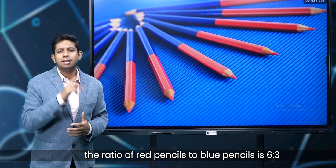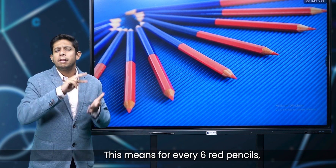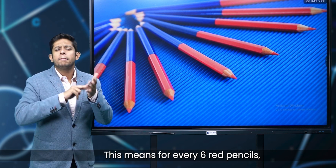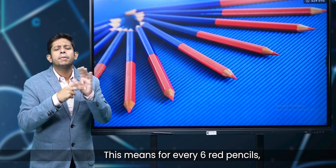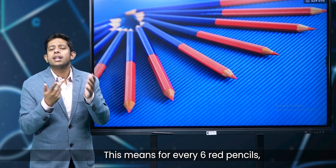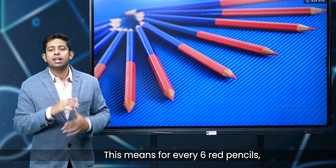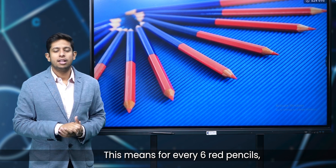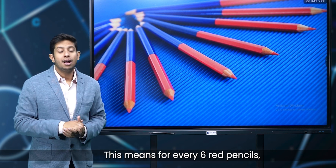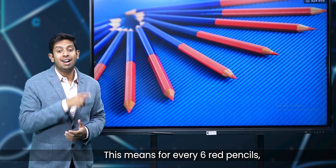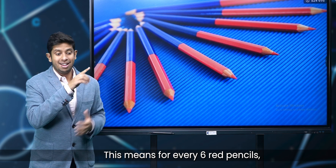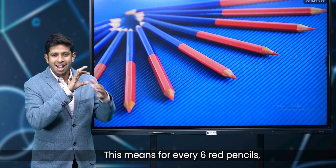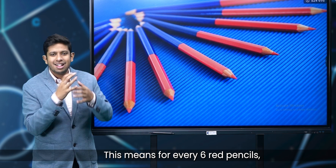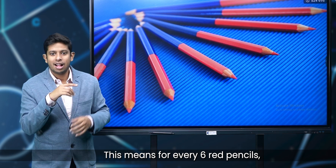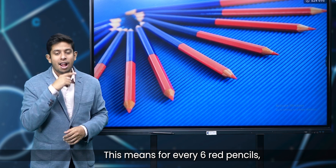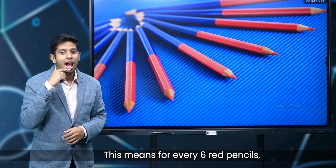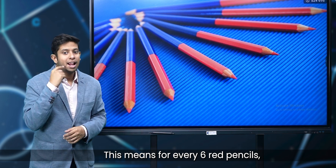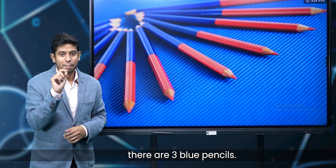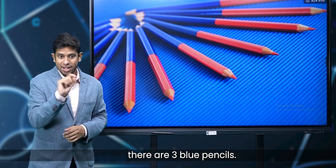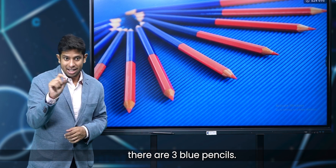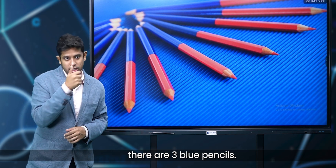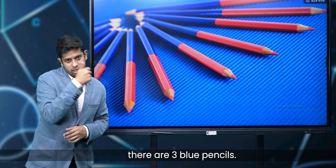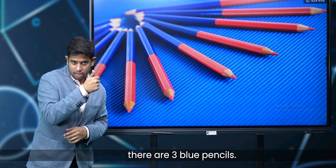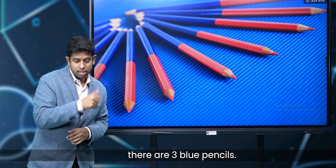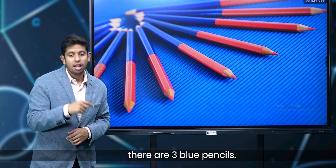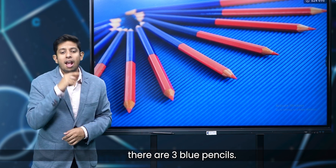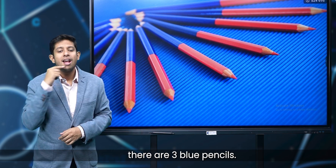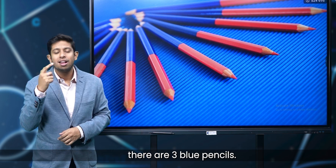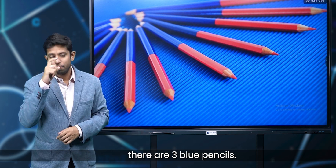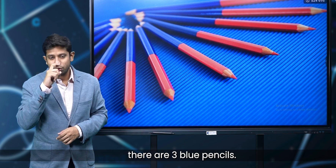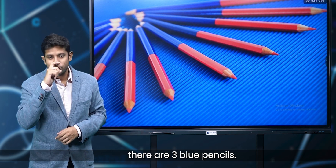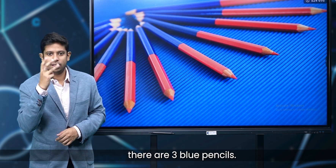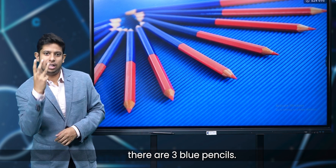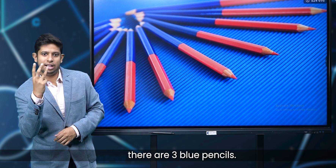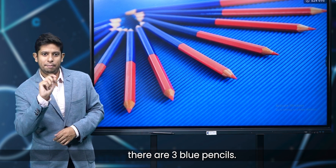This means for every 6 red pencils, there are 3 blue pencils.